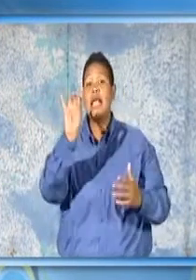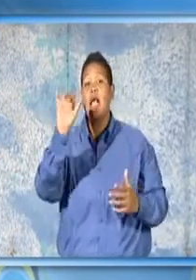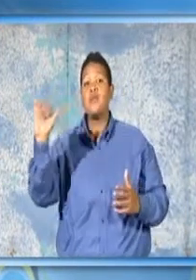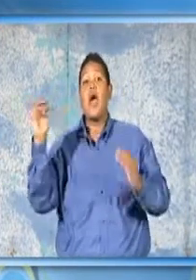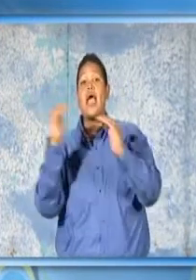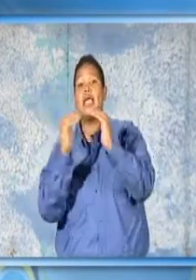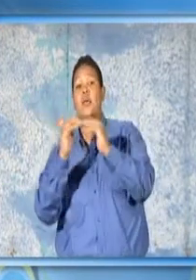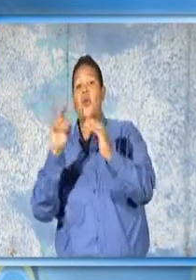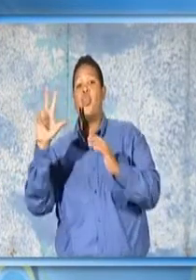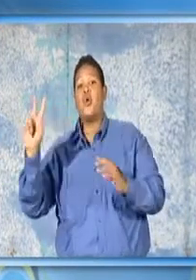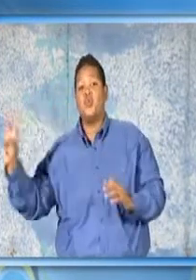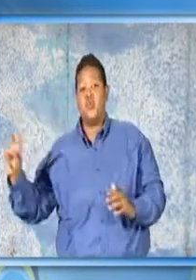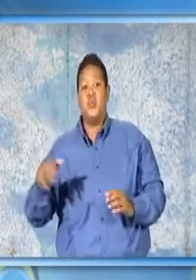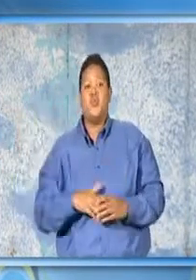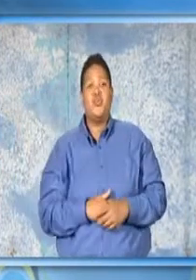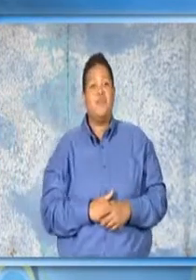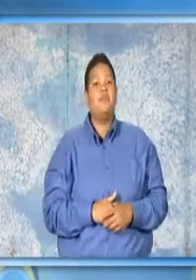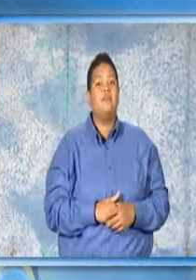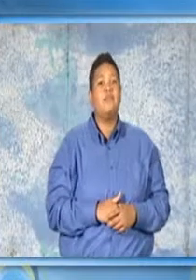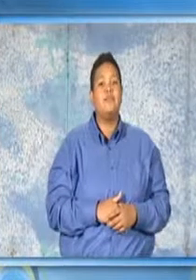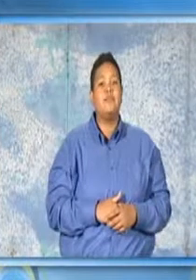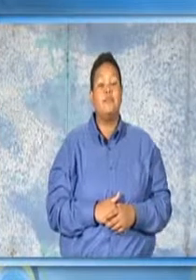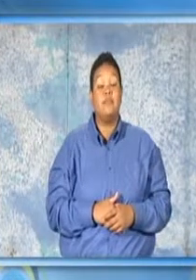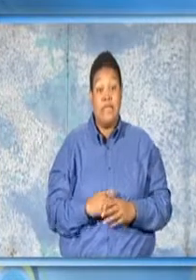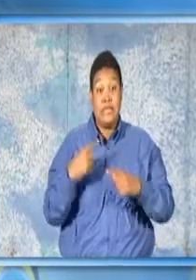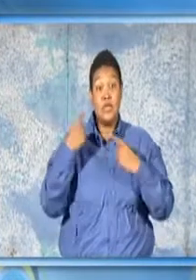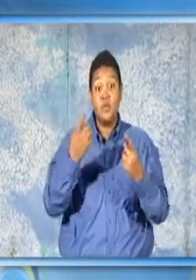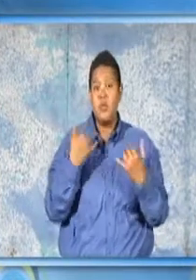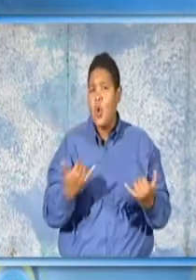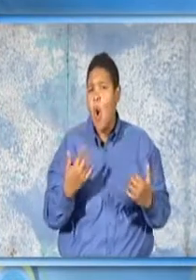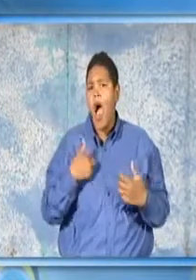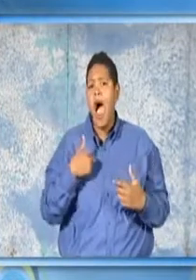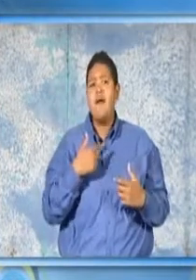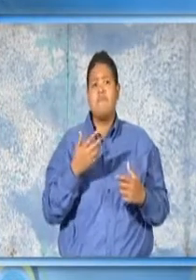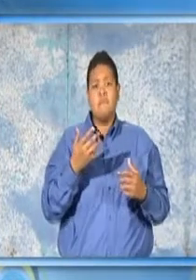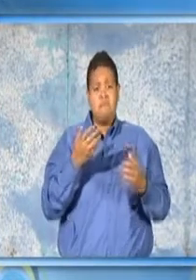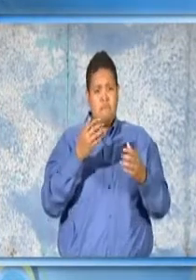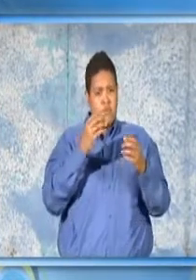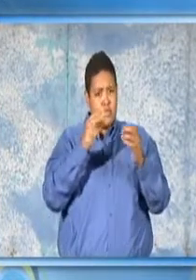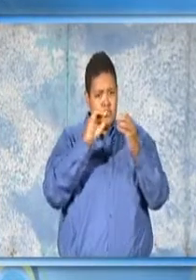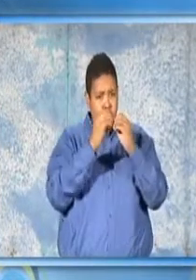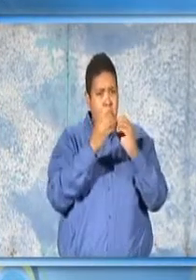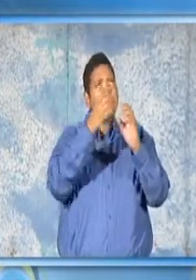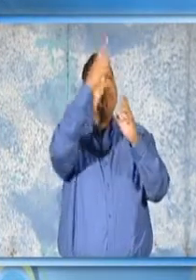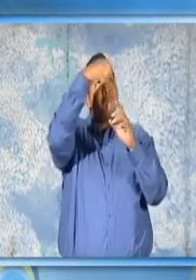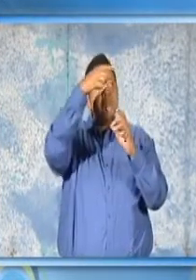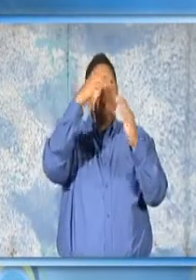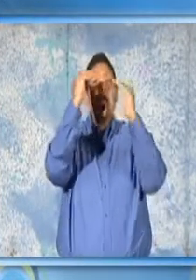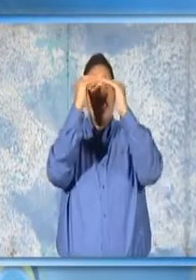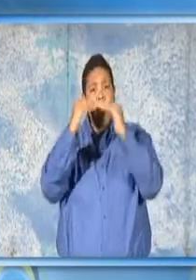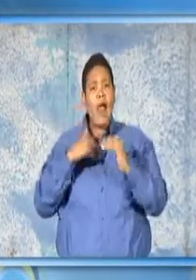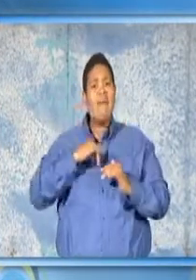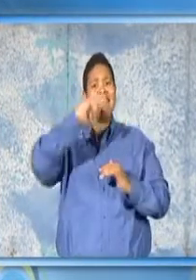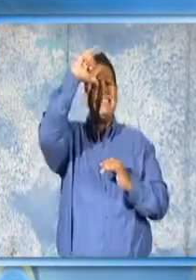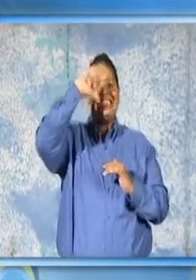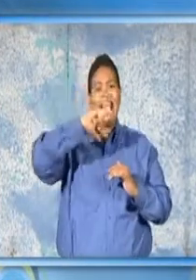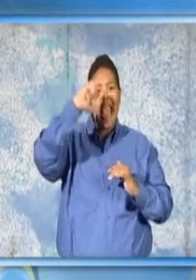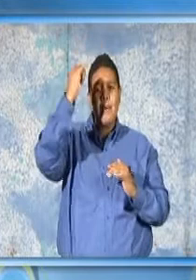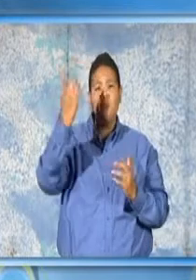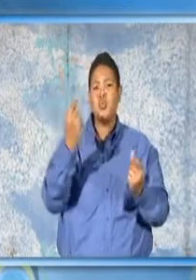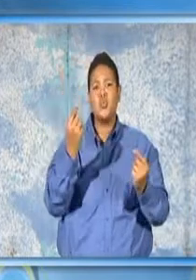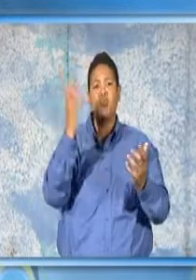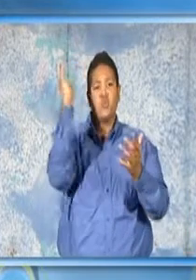equals 32. Since we now have coefficients that are equal and have the same sign, we